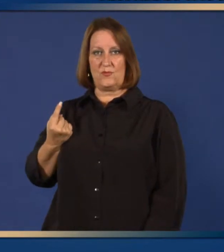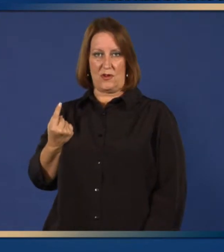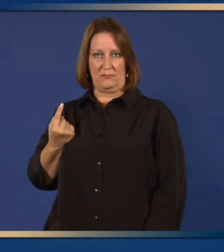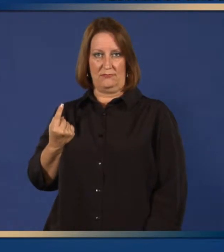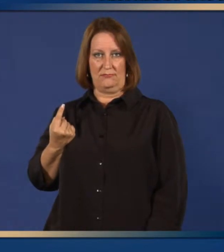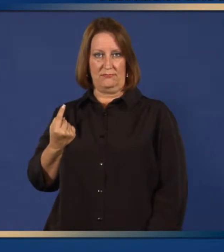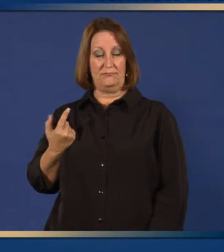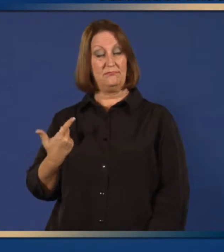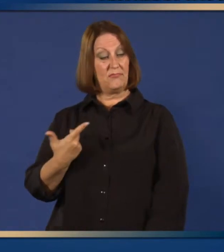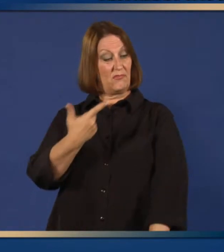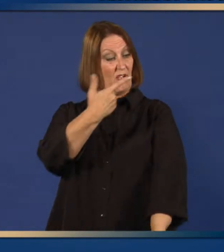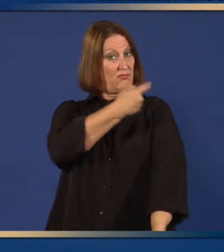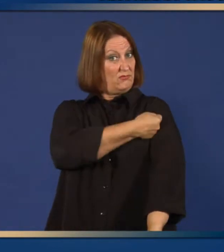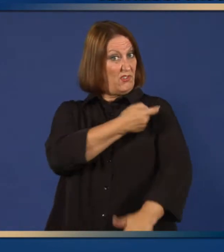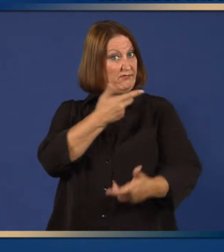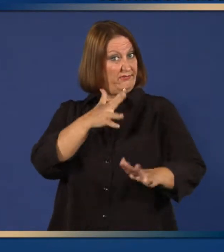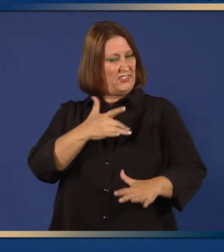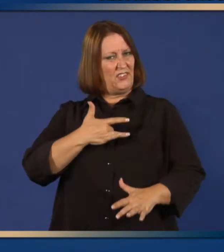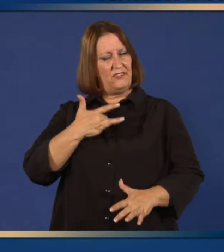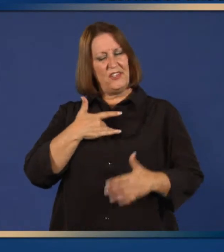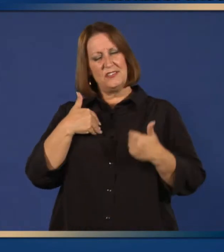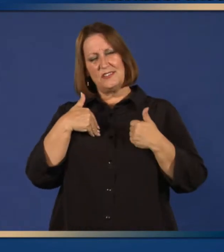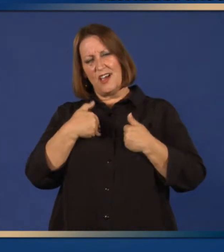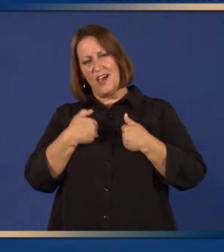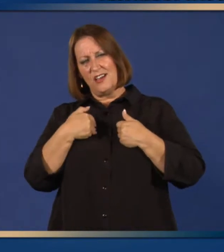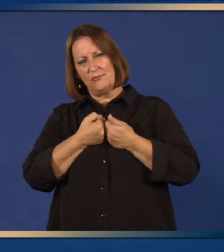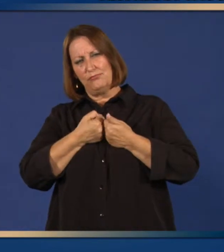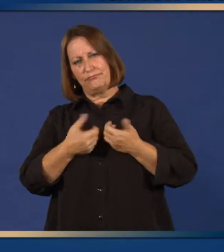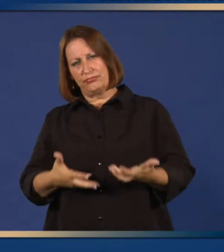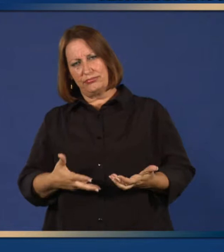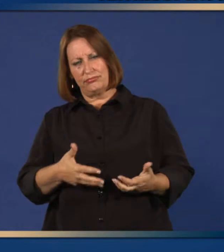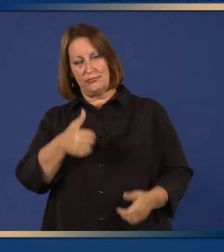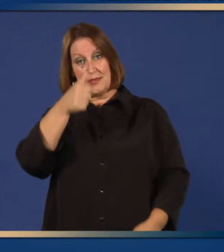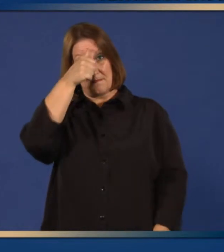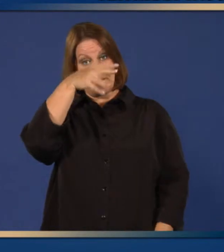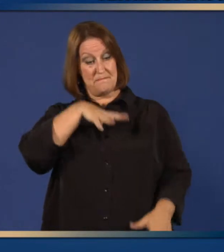Fatigue, about 1 out of 15 men,